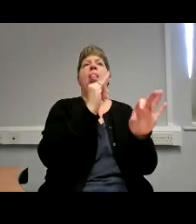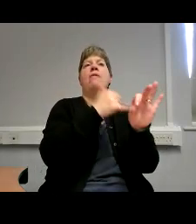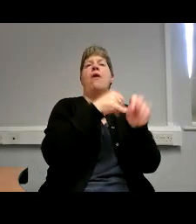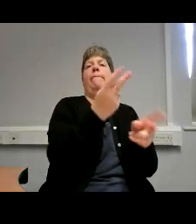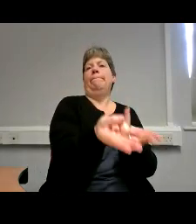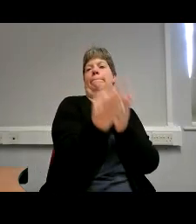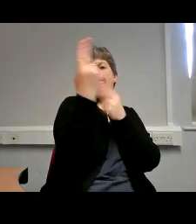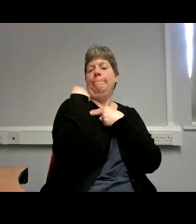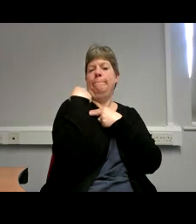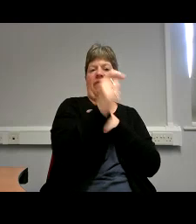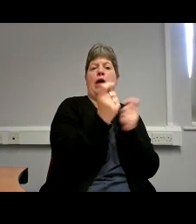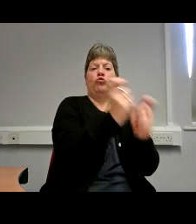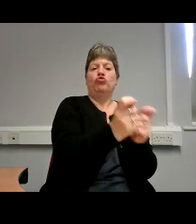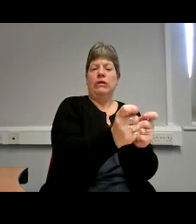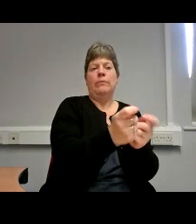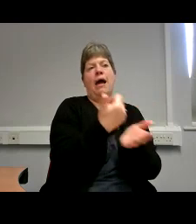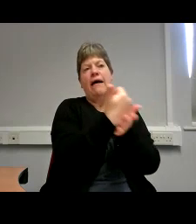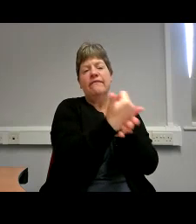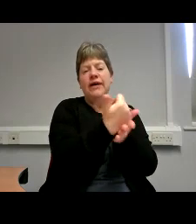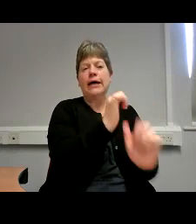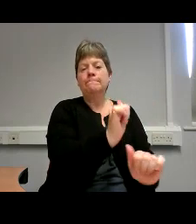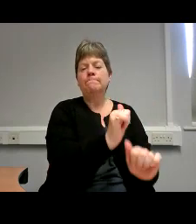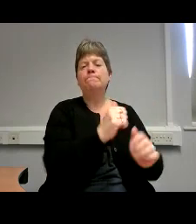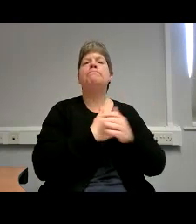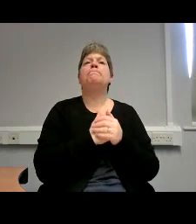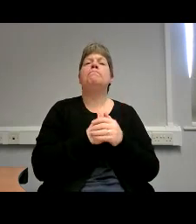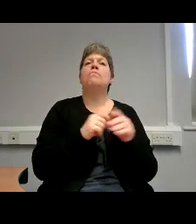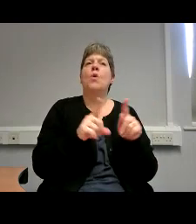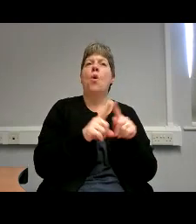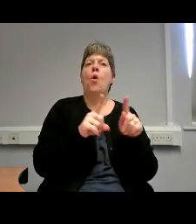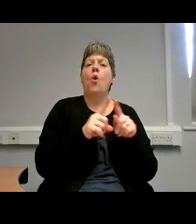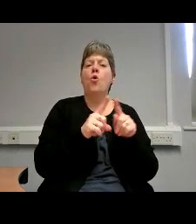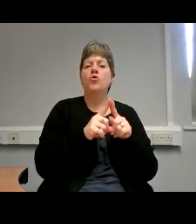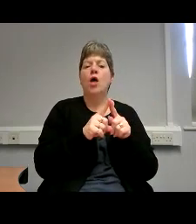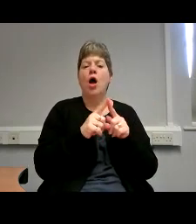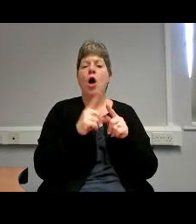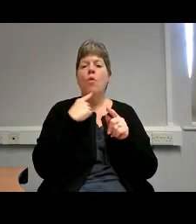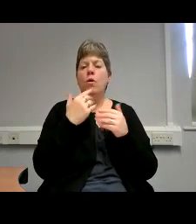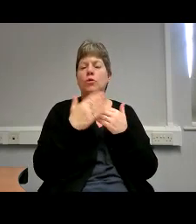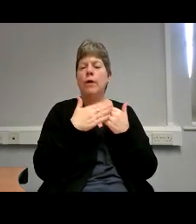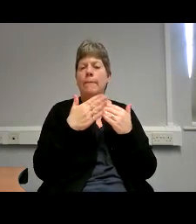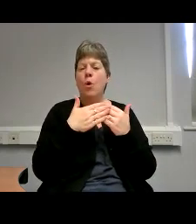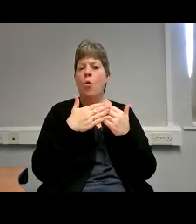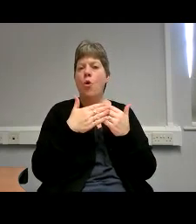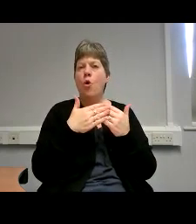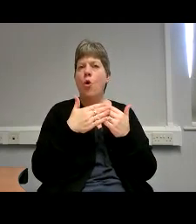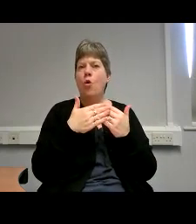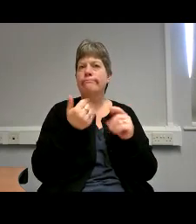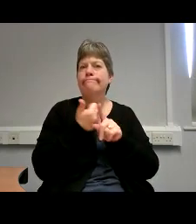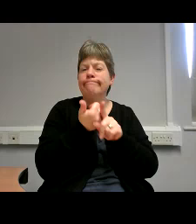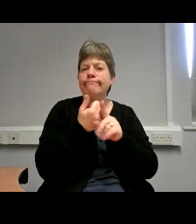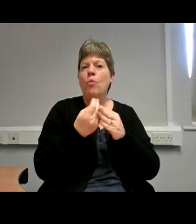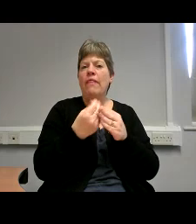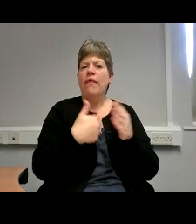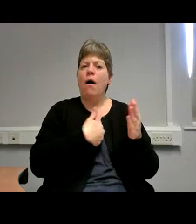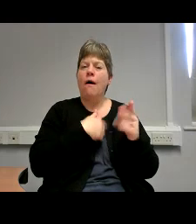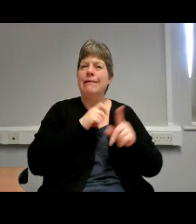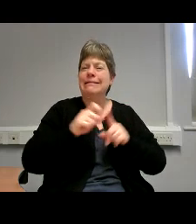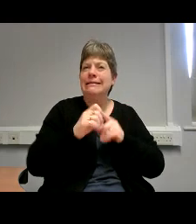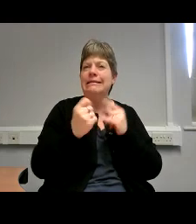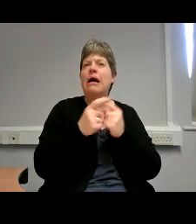advise. There is some talk around more around lipid management to support with cardiovascular disease, and that's kind of in